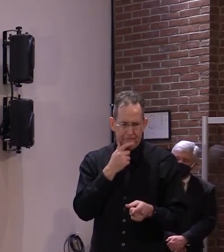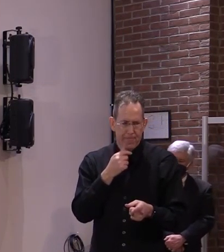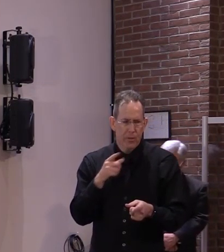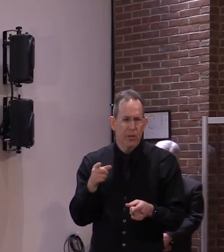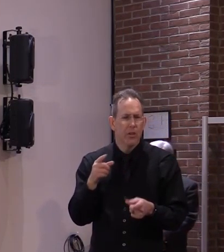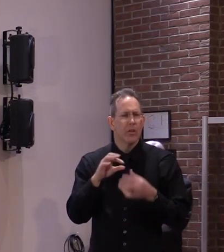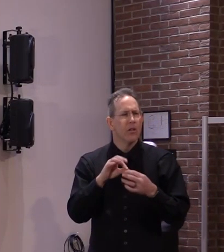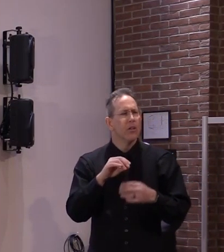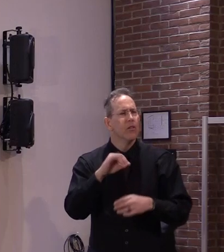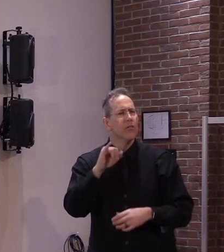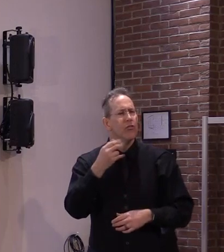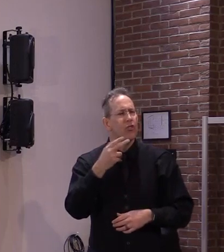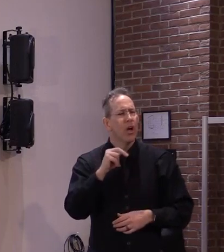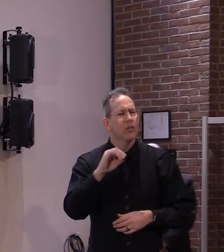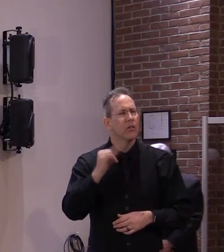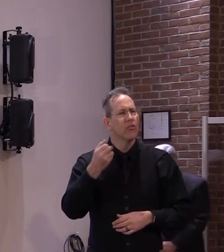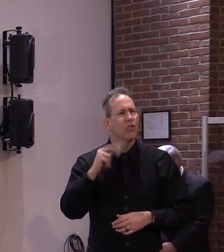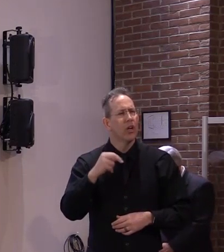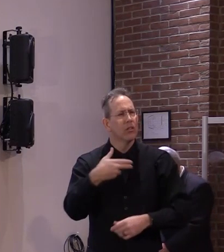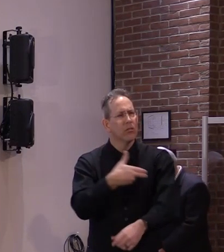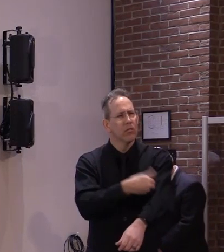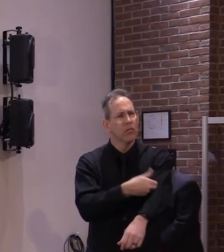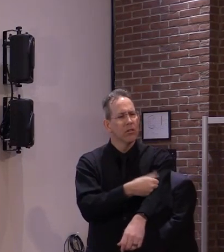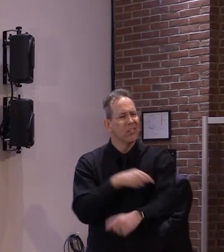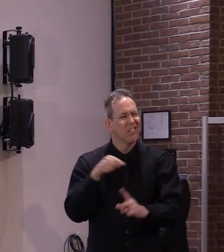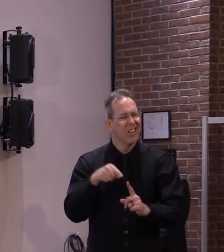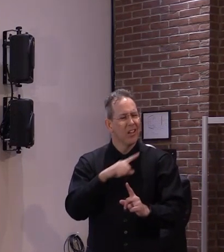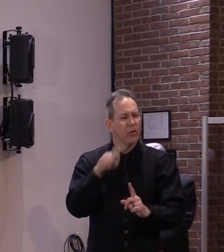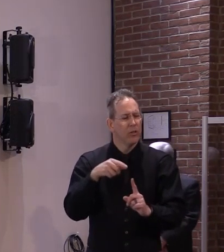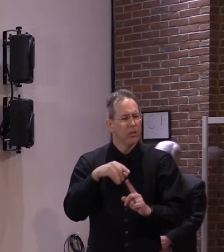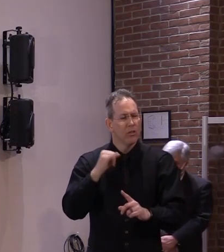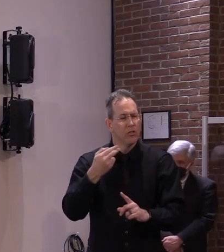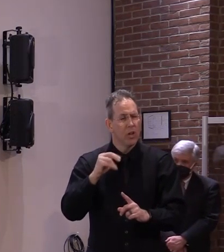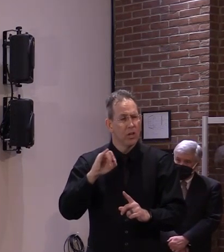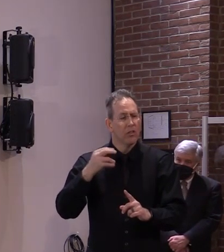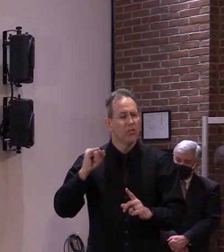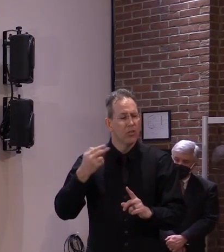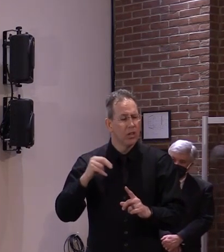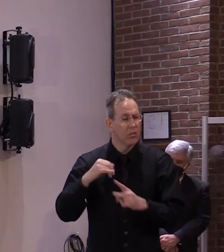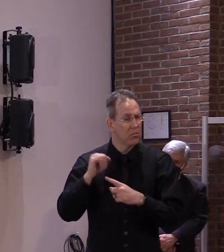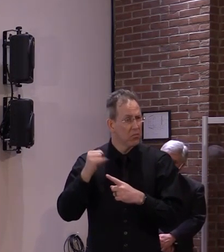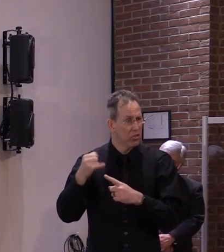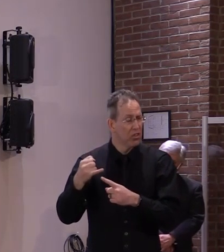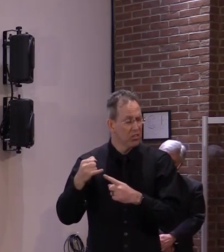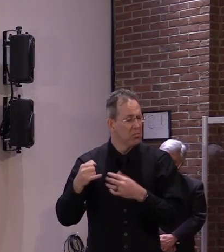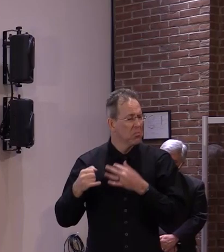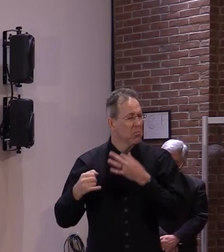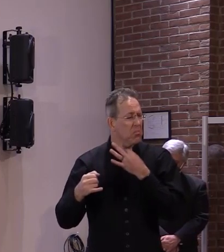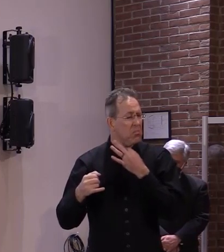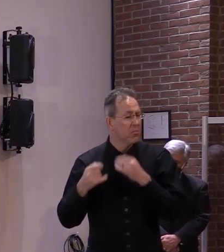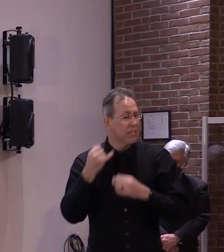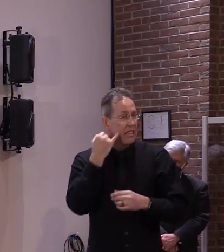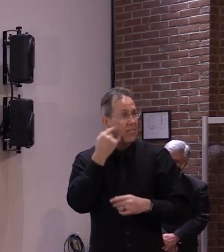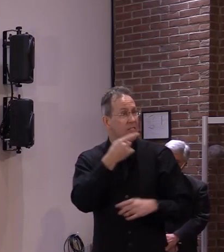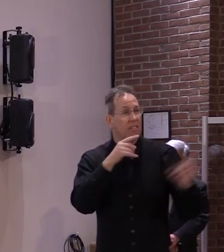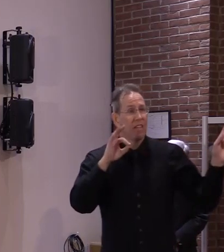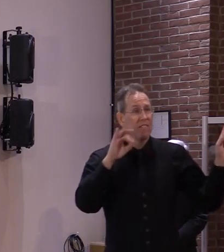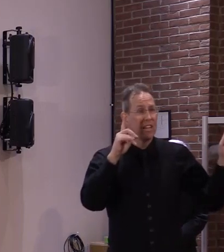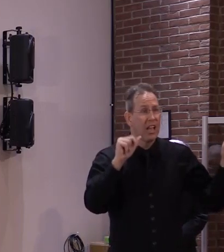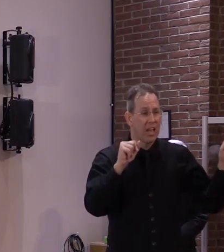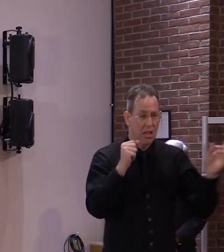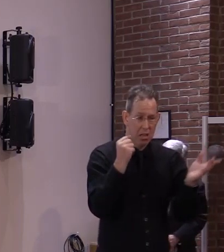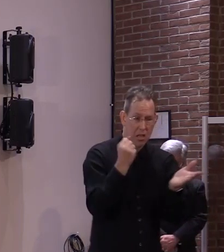and if and when that happens, how the state will look at distributing that third vaccine along